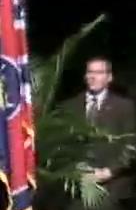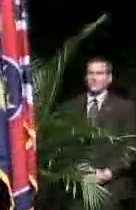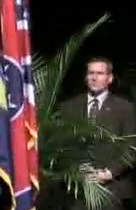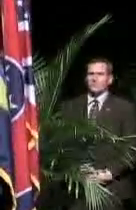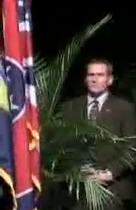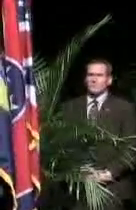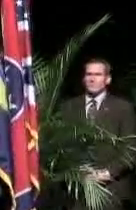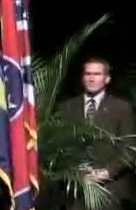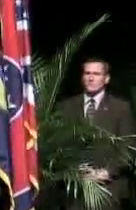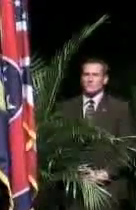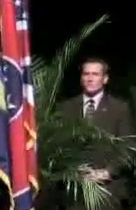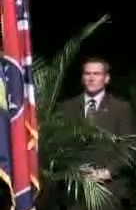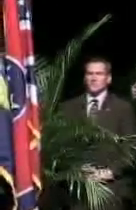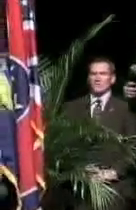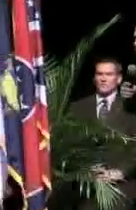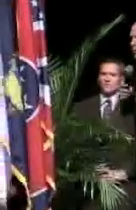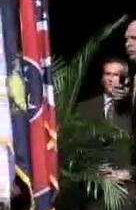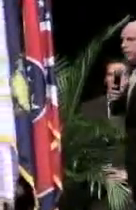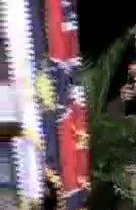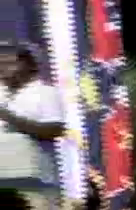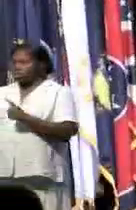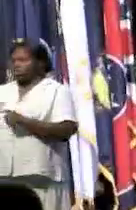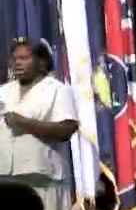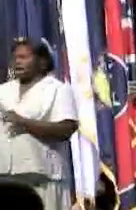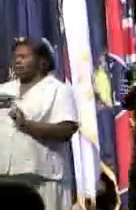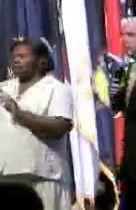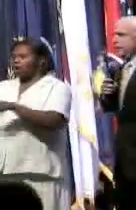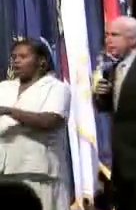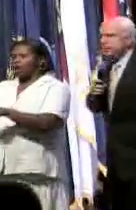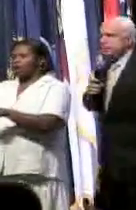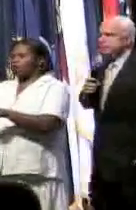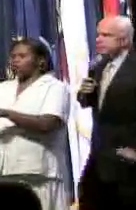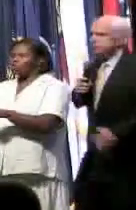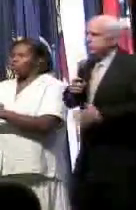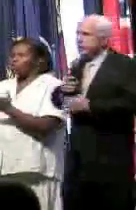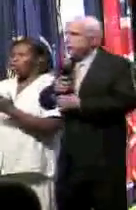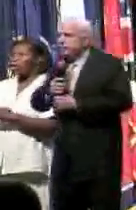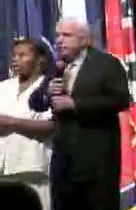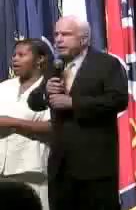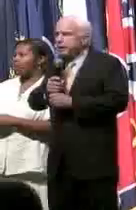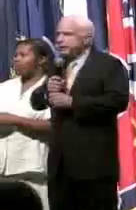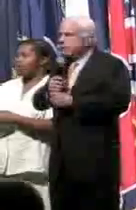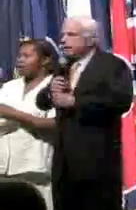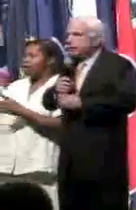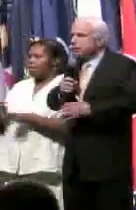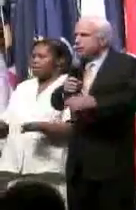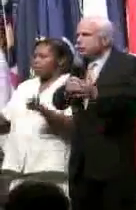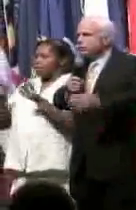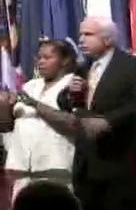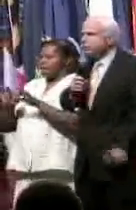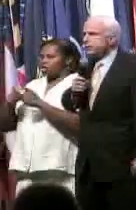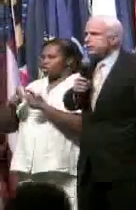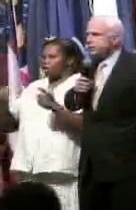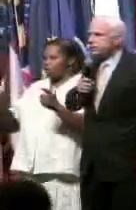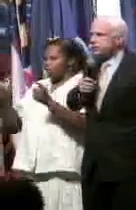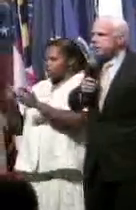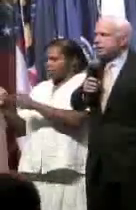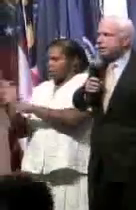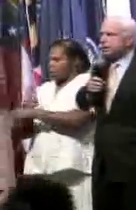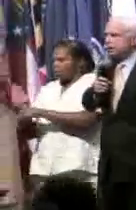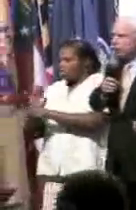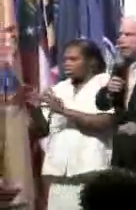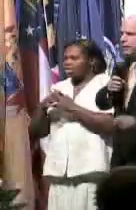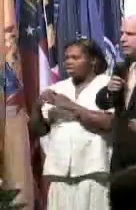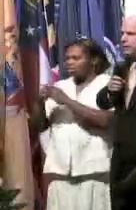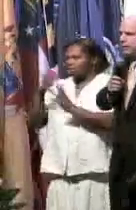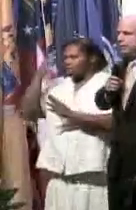The second thing that you do, in my view, is that we go to some of the major and large and small businesses in